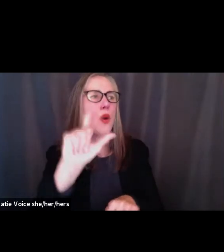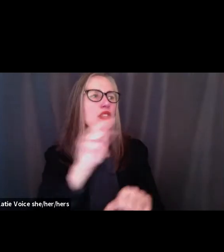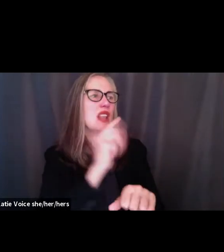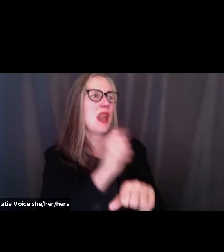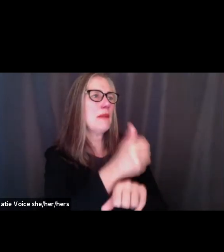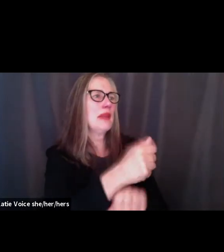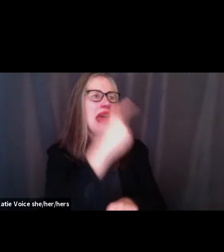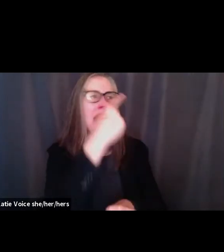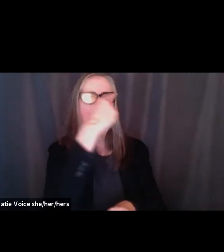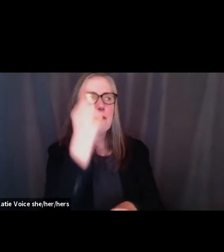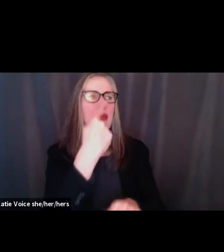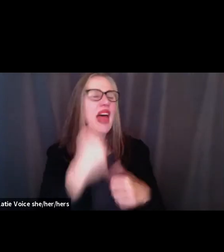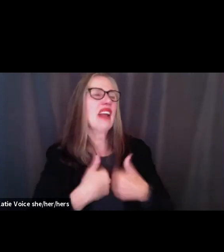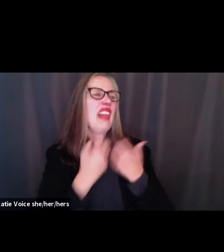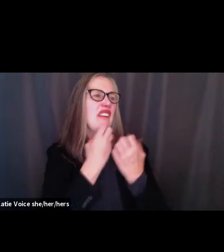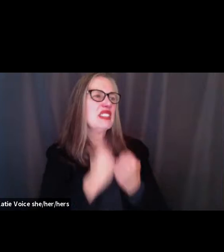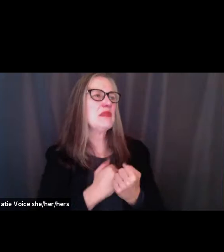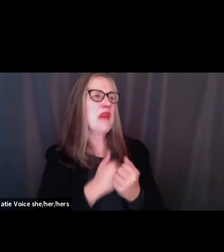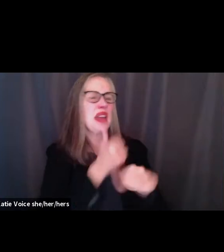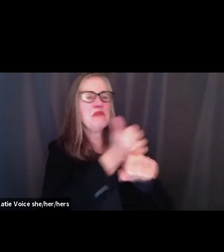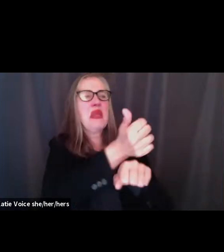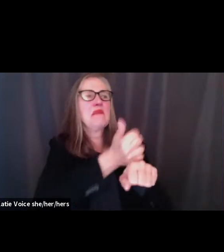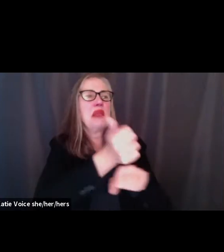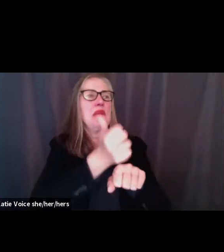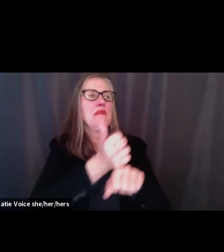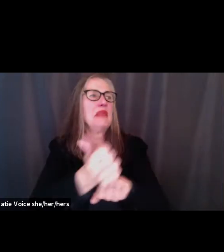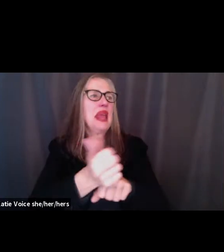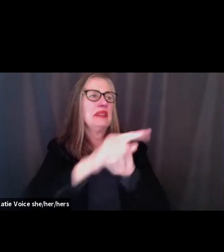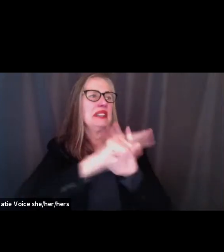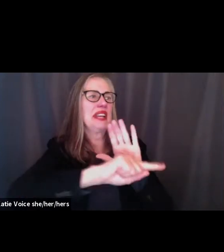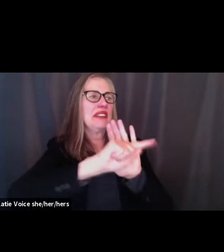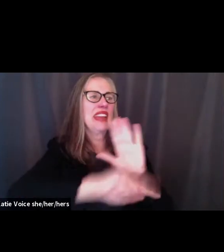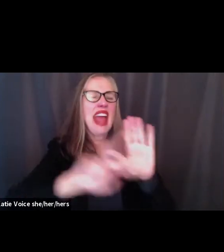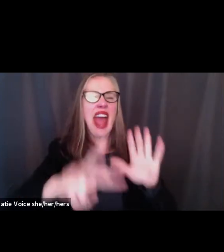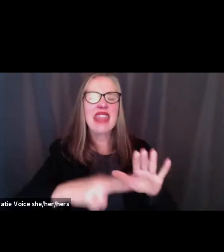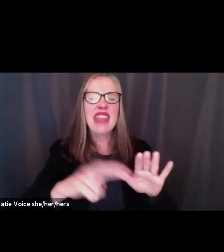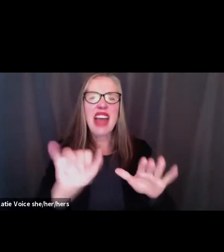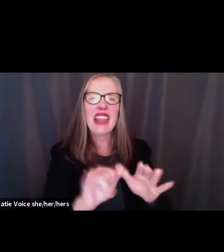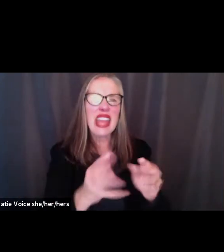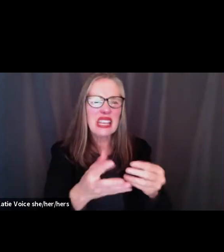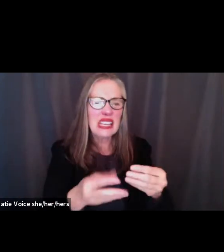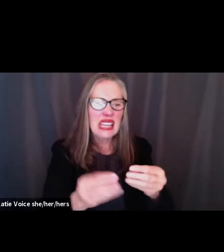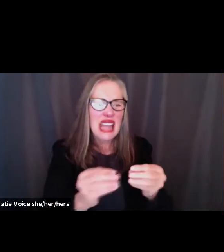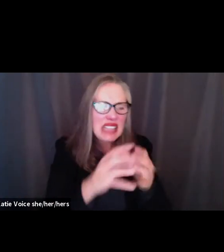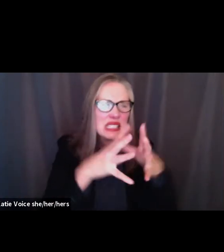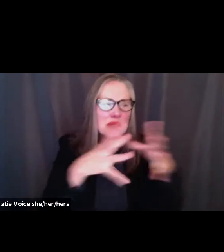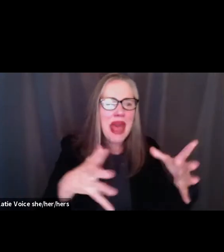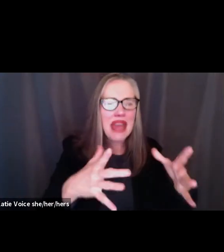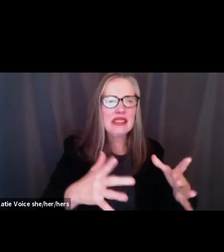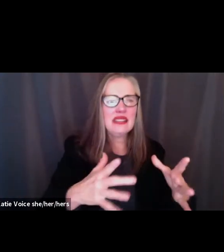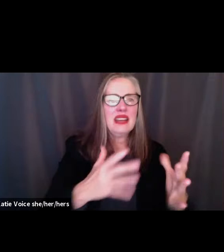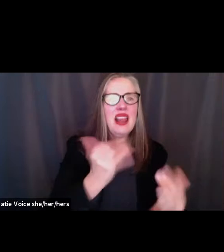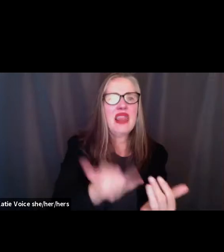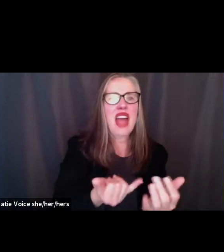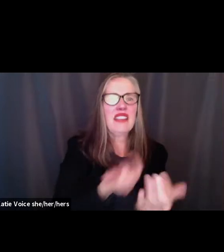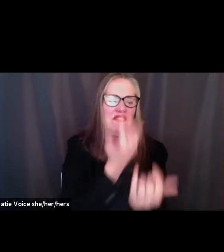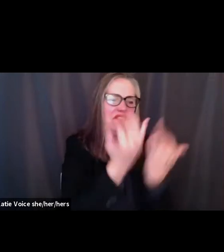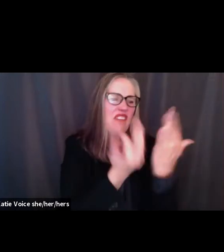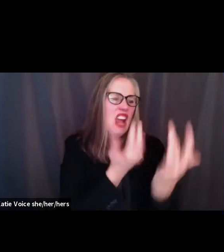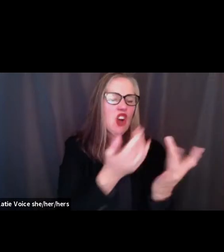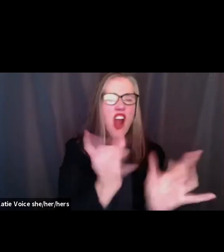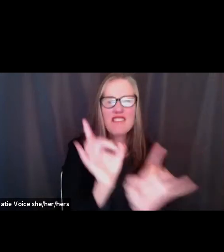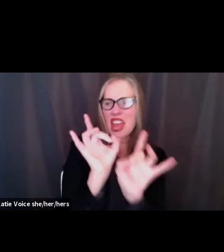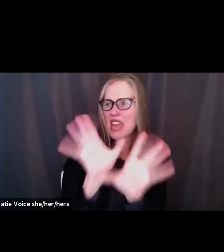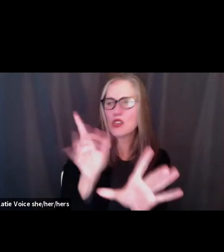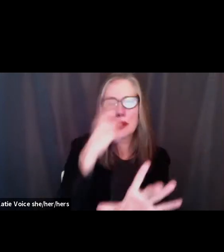Black Lives Matter, and really fan the fuel of hatred, because we were not able to be there. I